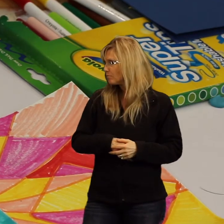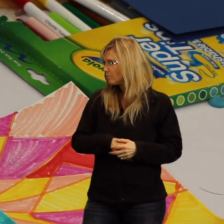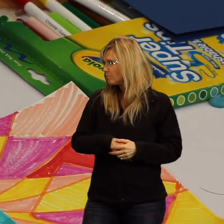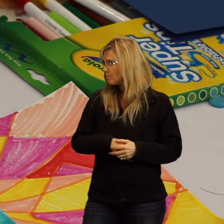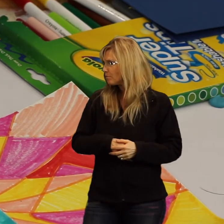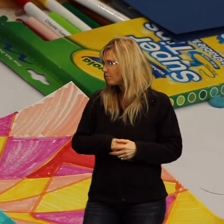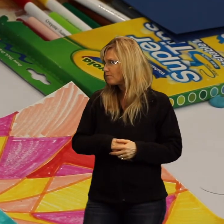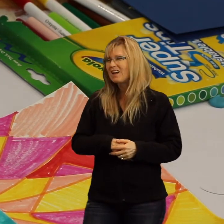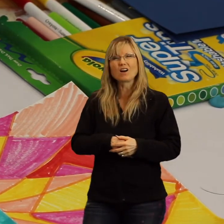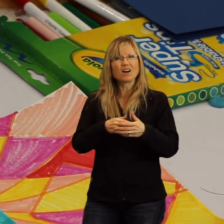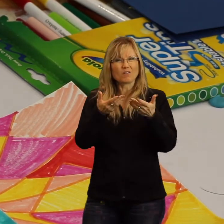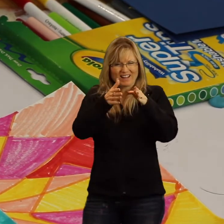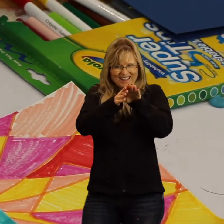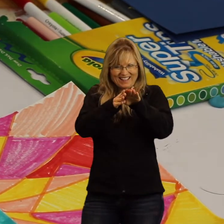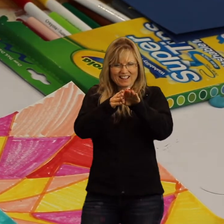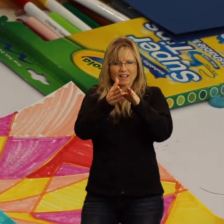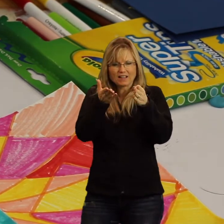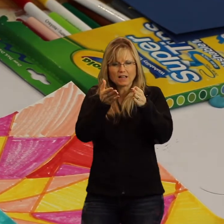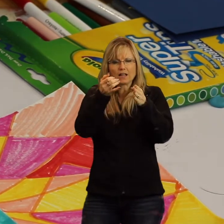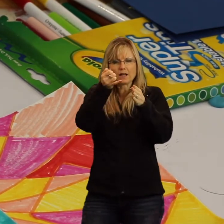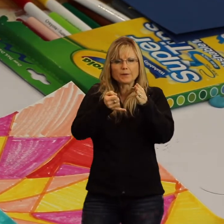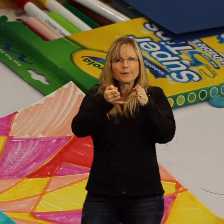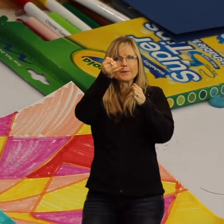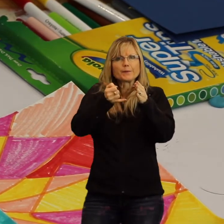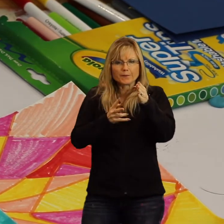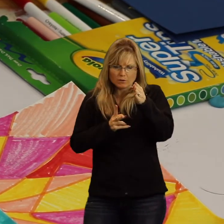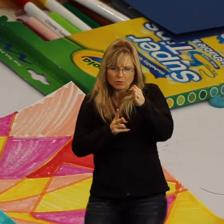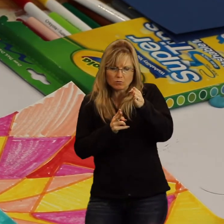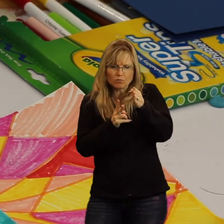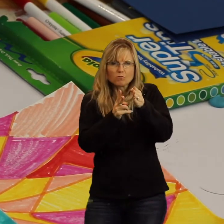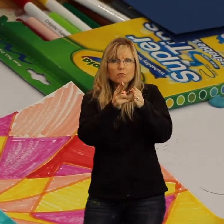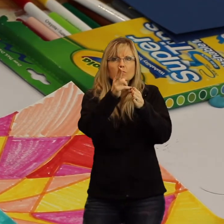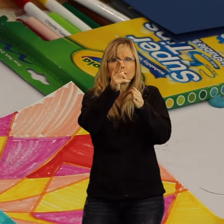following along that folded crease. It's right down the center.